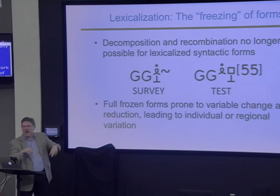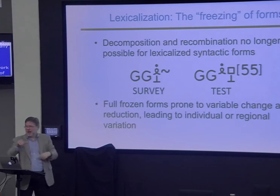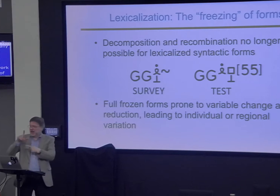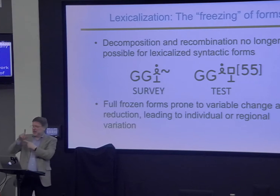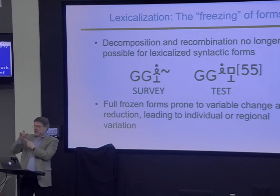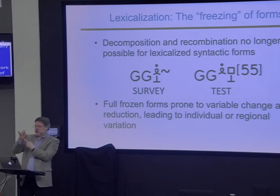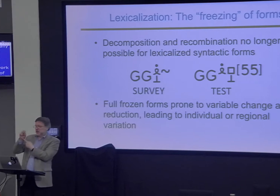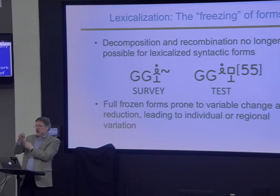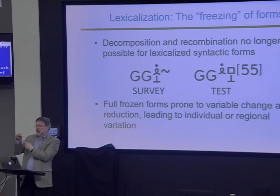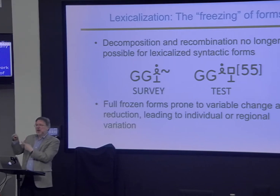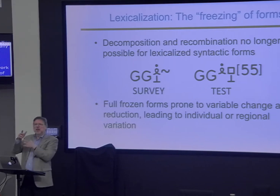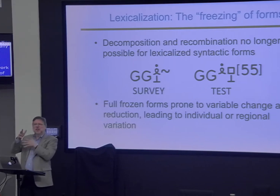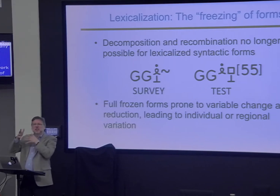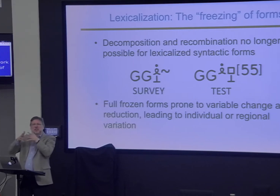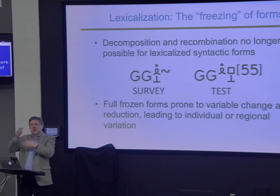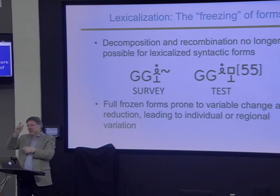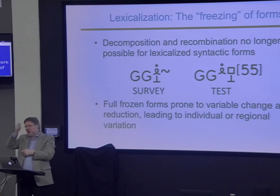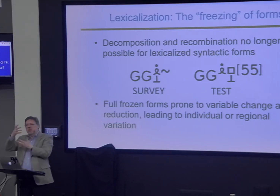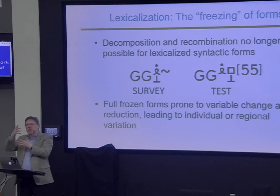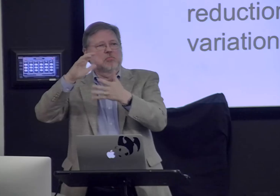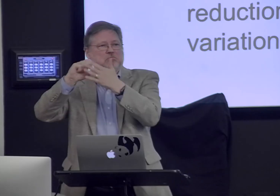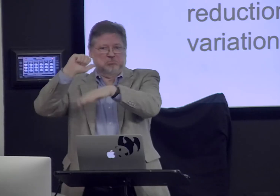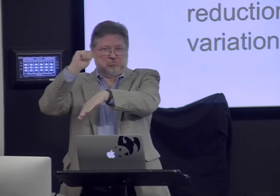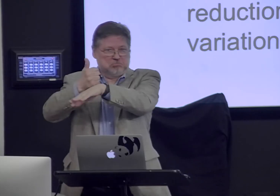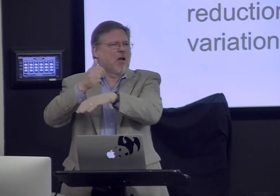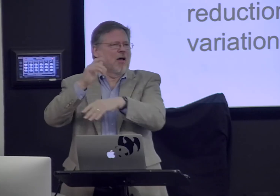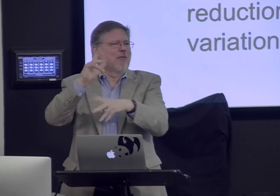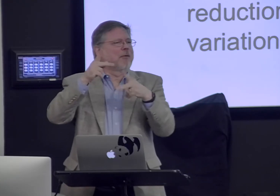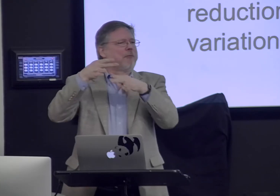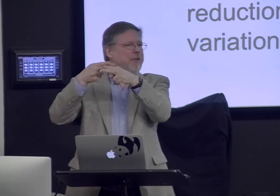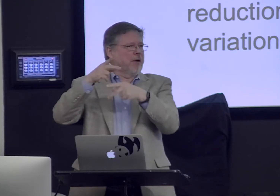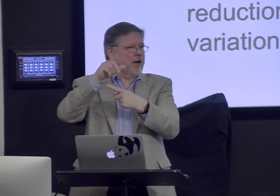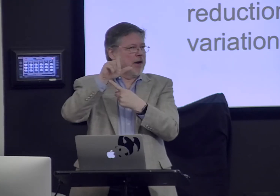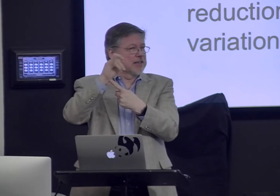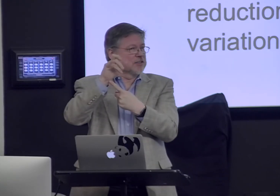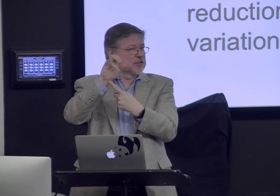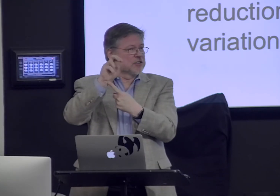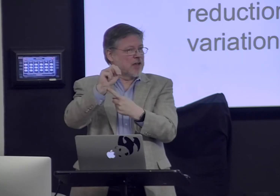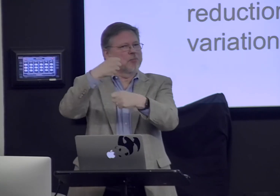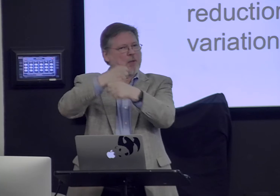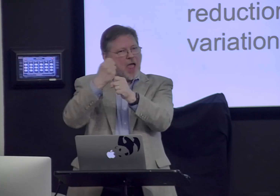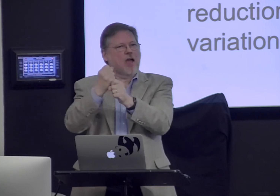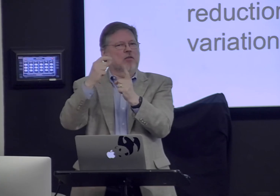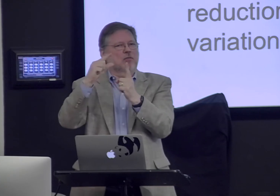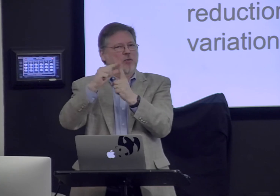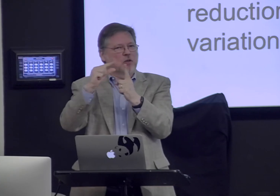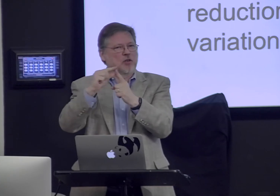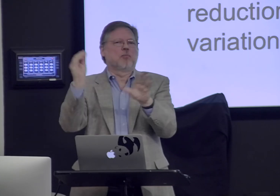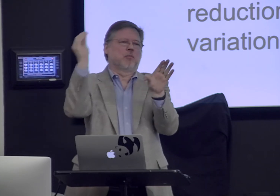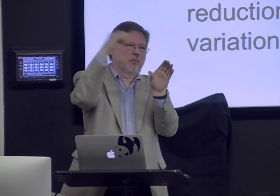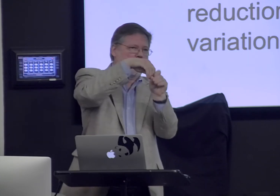We also see the freezing of forms in lexicalization. So, for example, we saw the reference to the brim of a